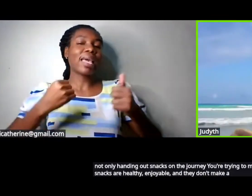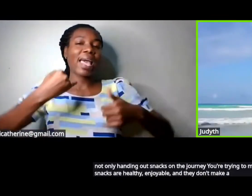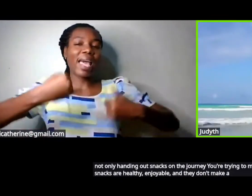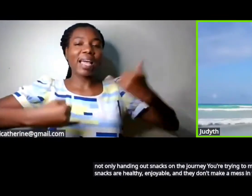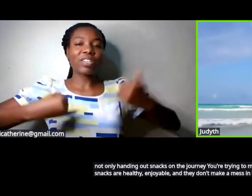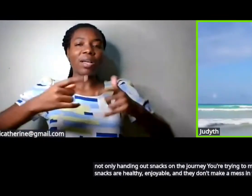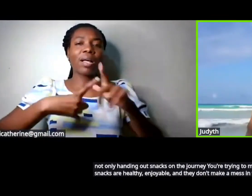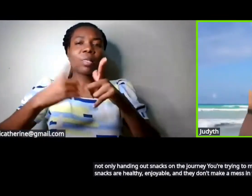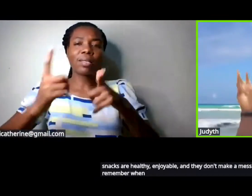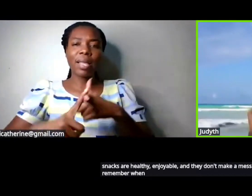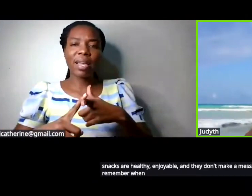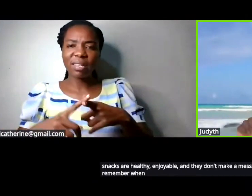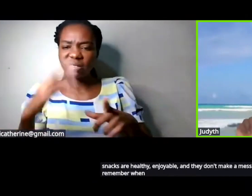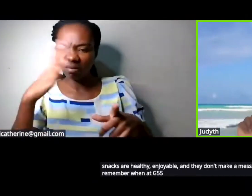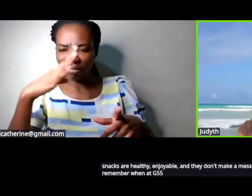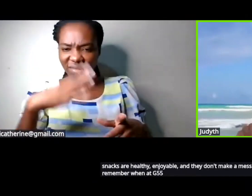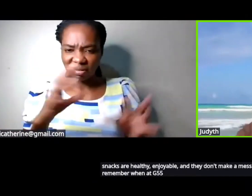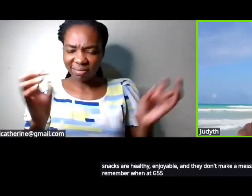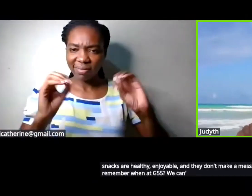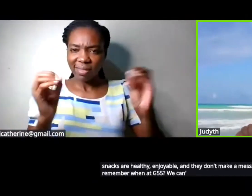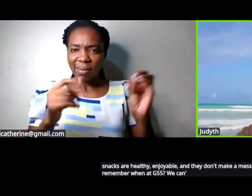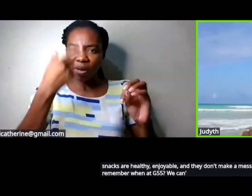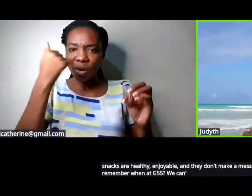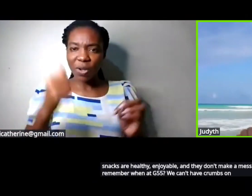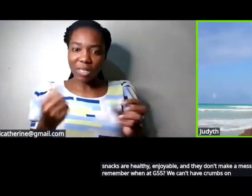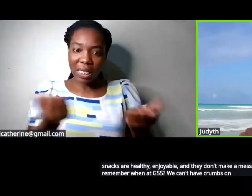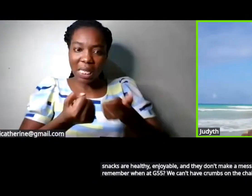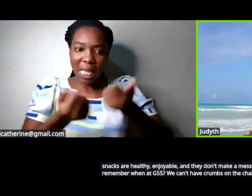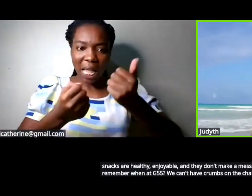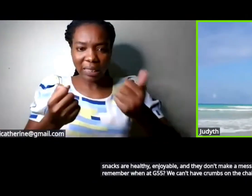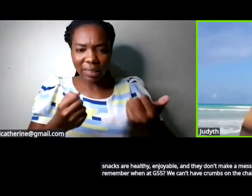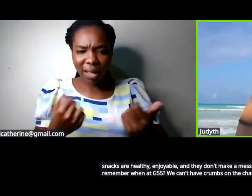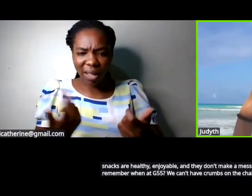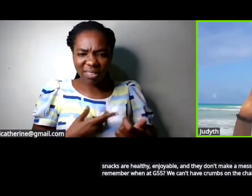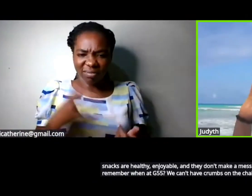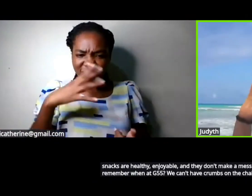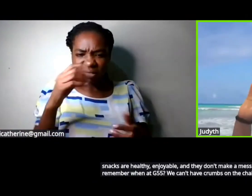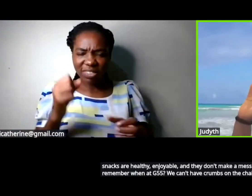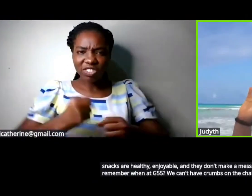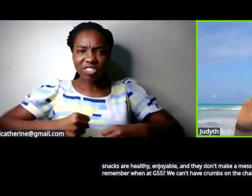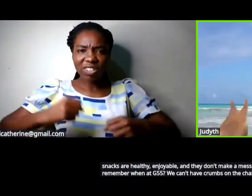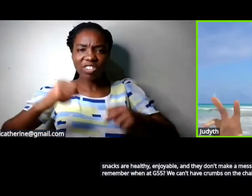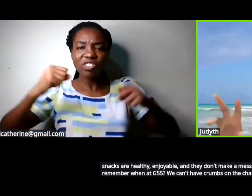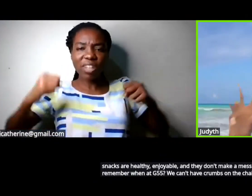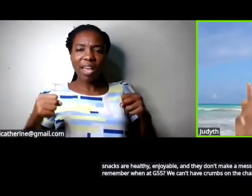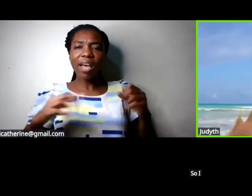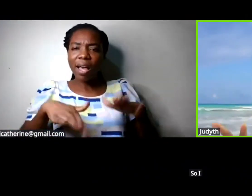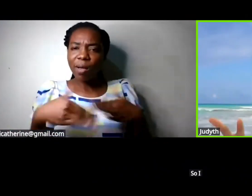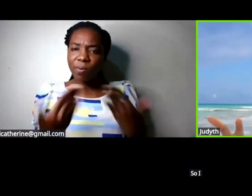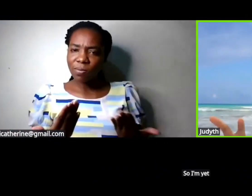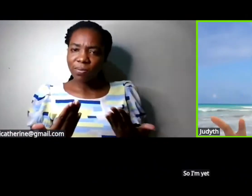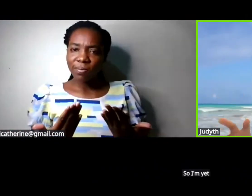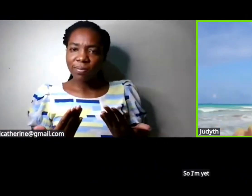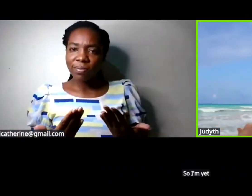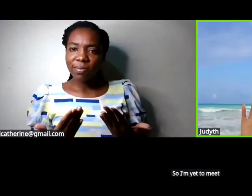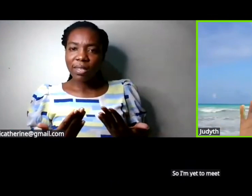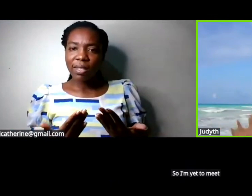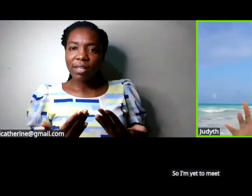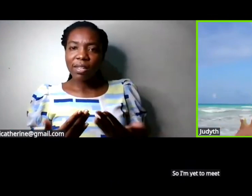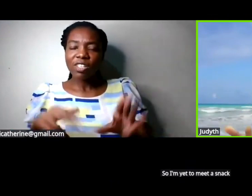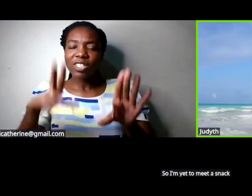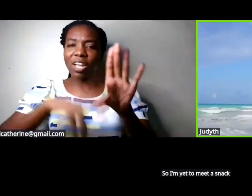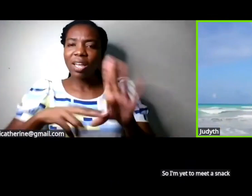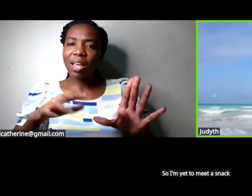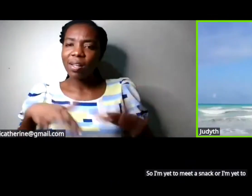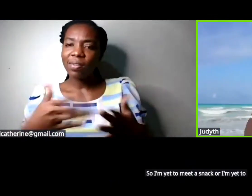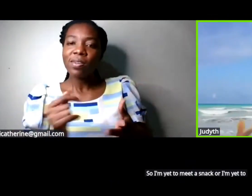when at G55, we can't have crumbs on the chairs? Hello? So I'm yet to meet a snack, or I'm yet to encounter